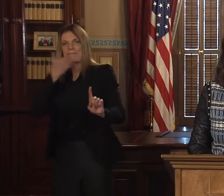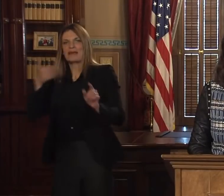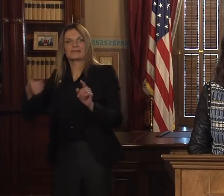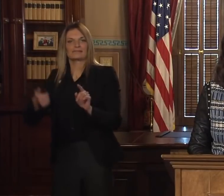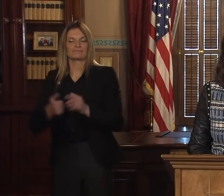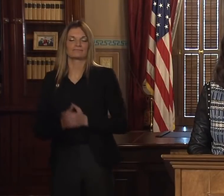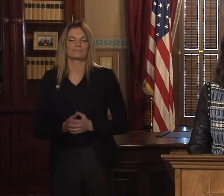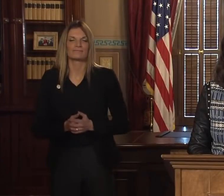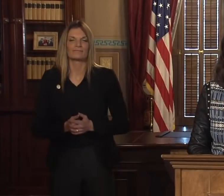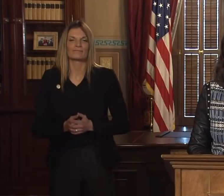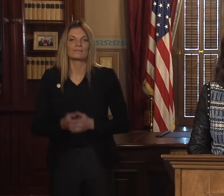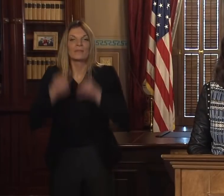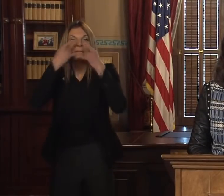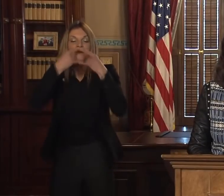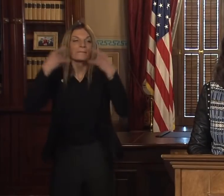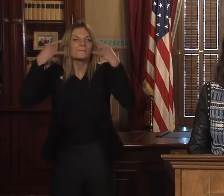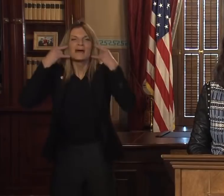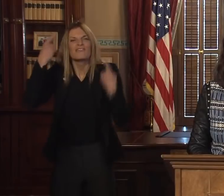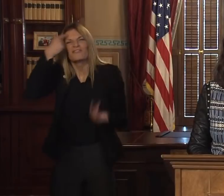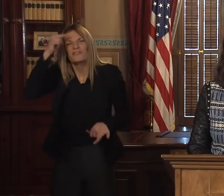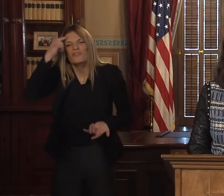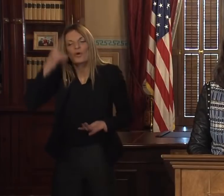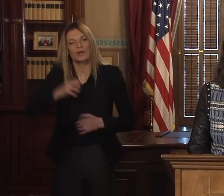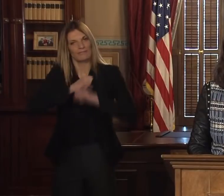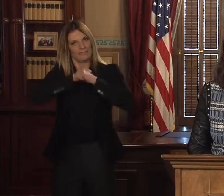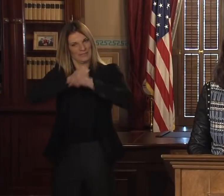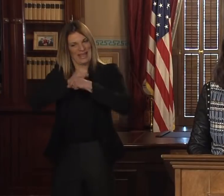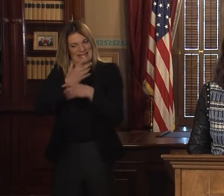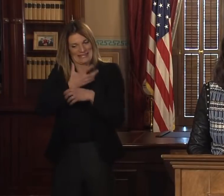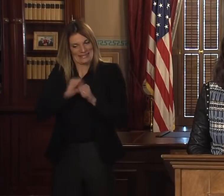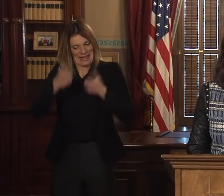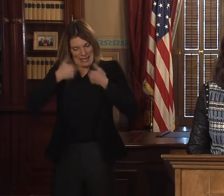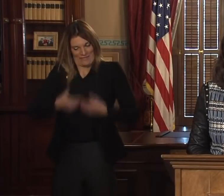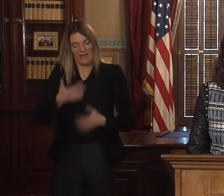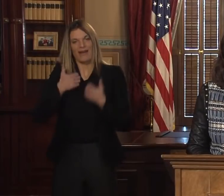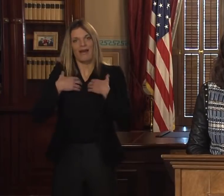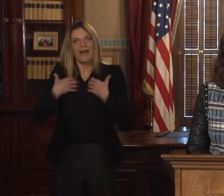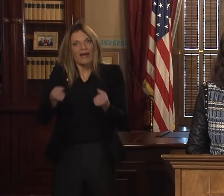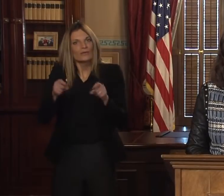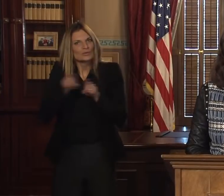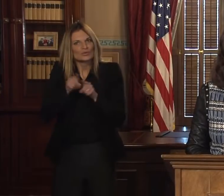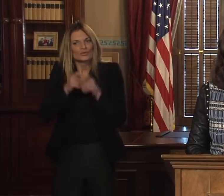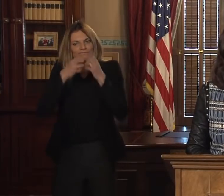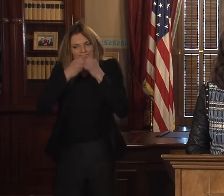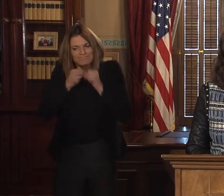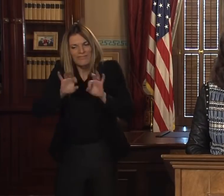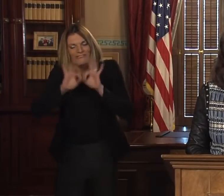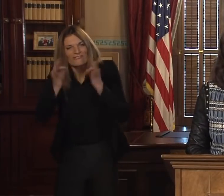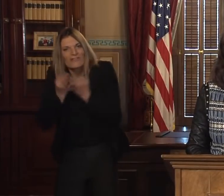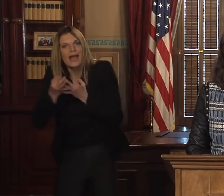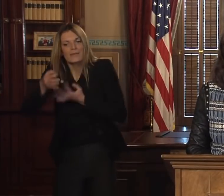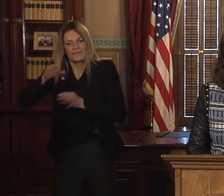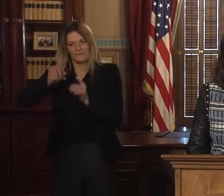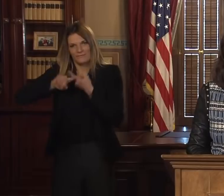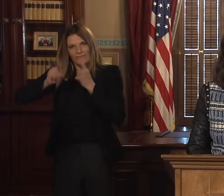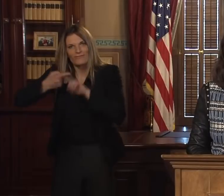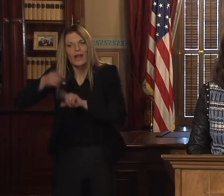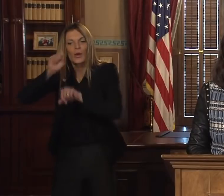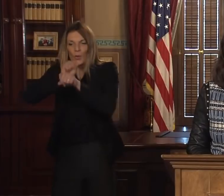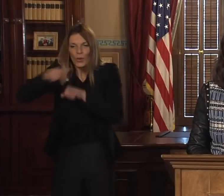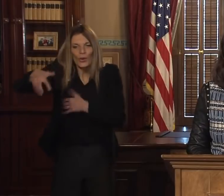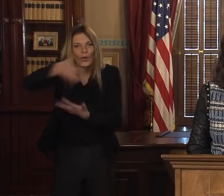our families, it protects ourselves, it protects our frontline workers and our most vulnerable members of our